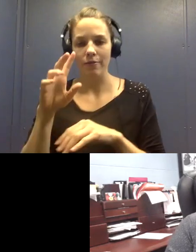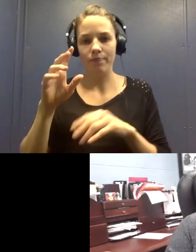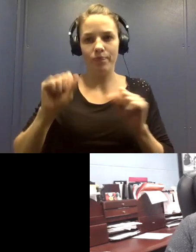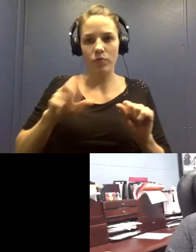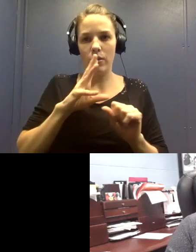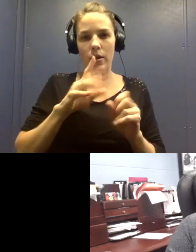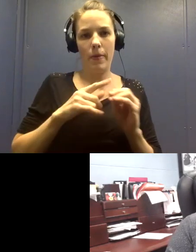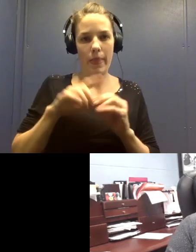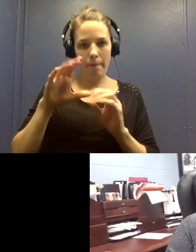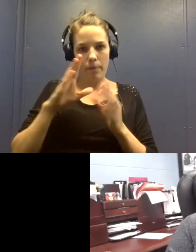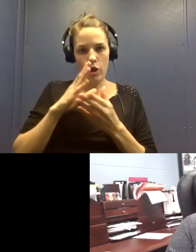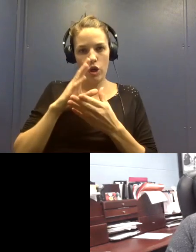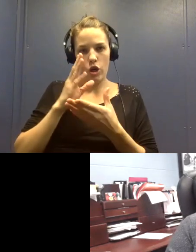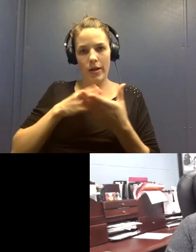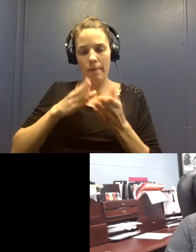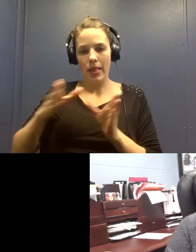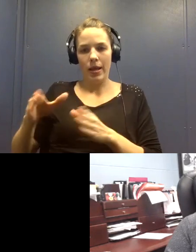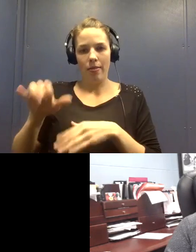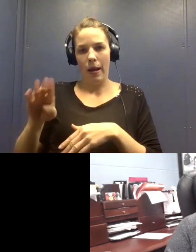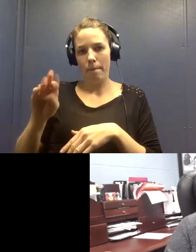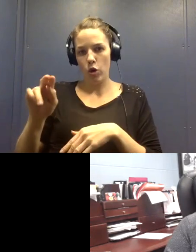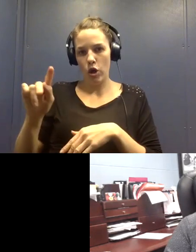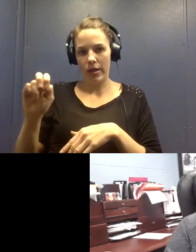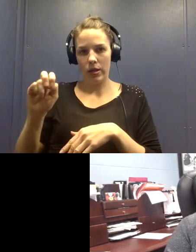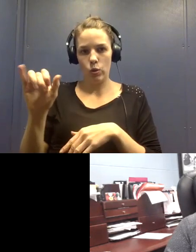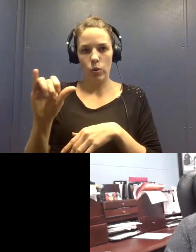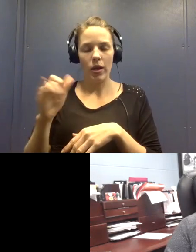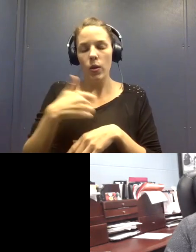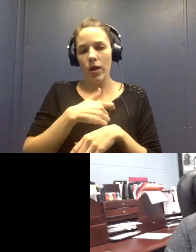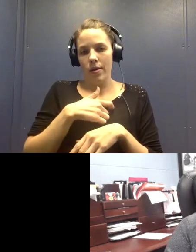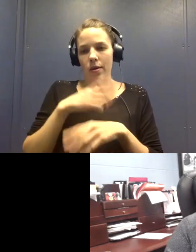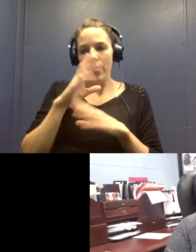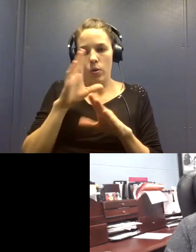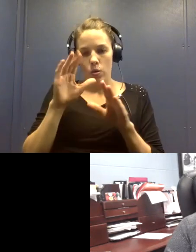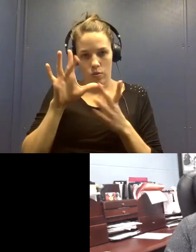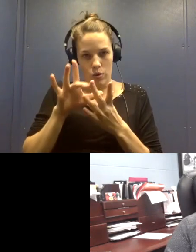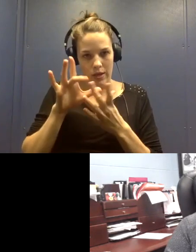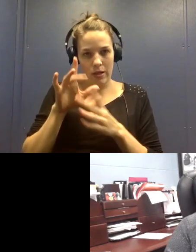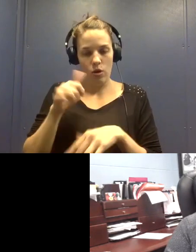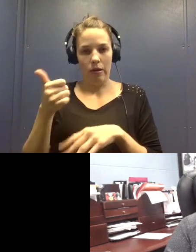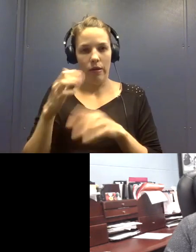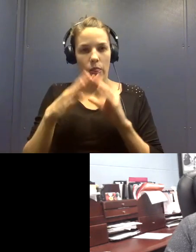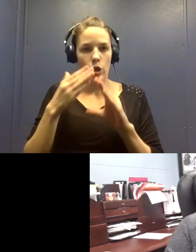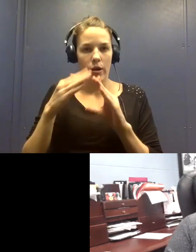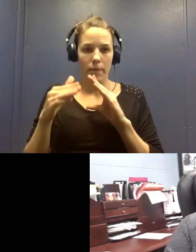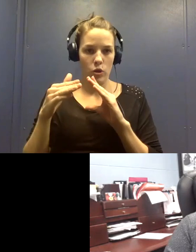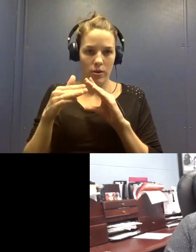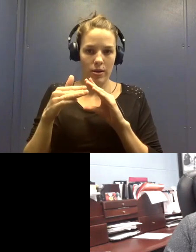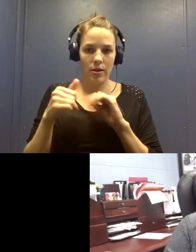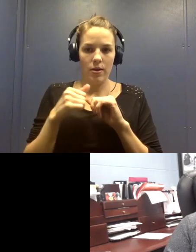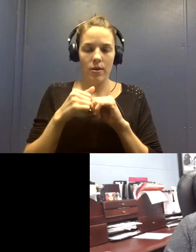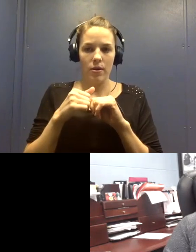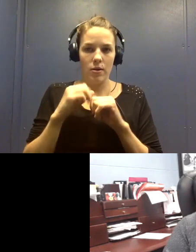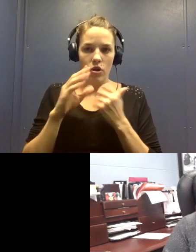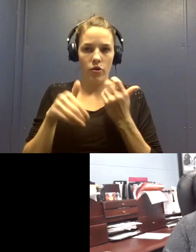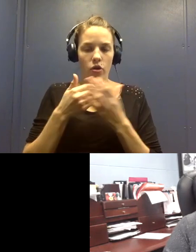been part of planning that, and Brooke as well. But we do hope to reach out to the other communities and all